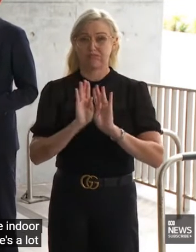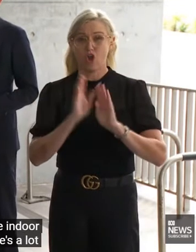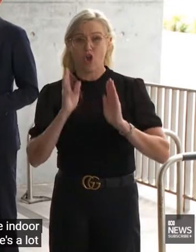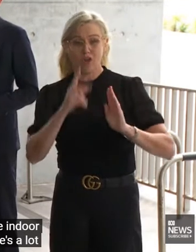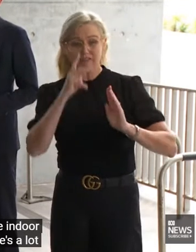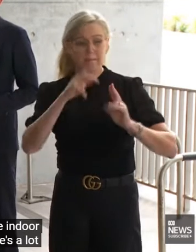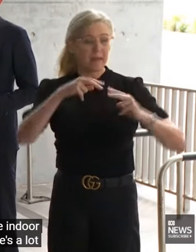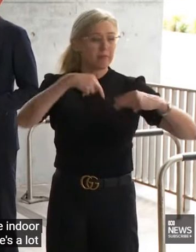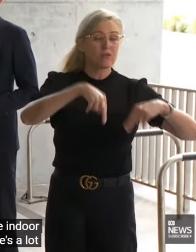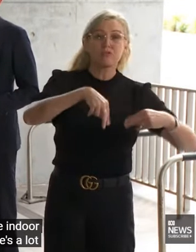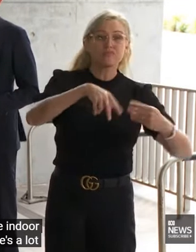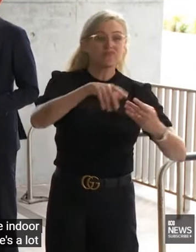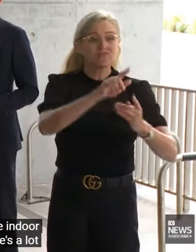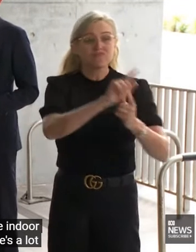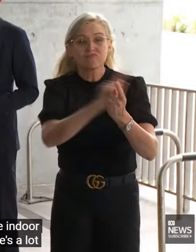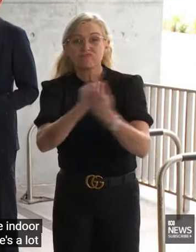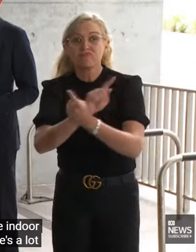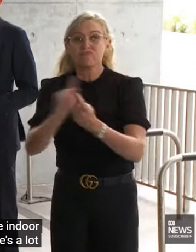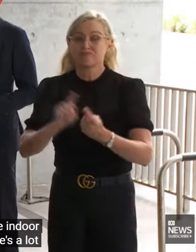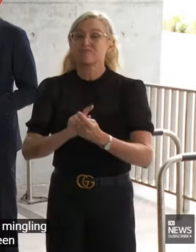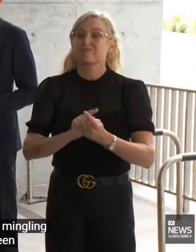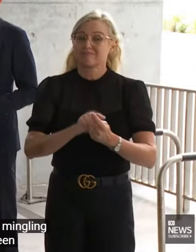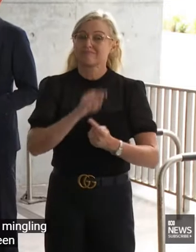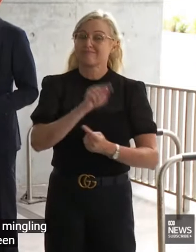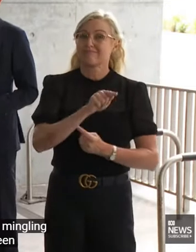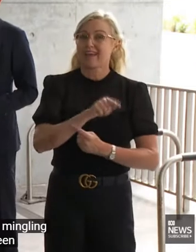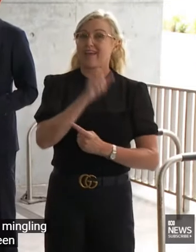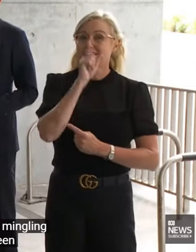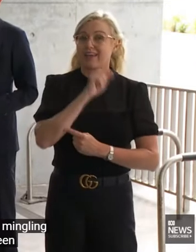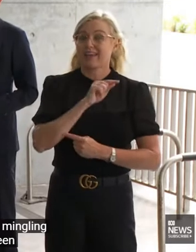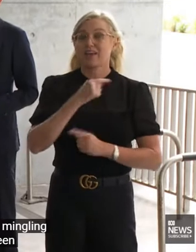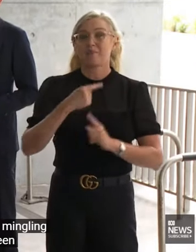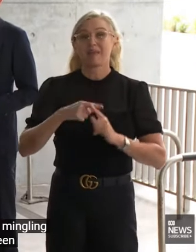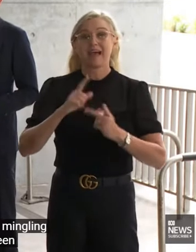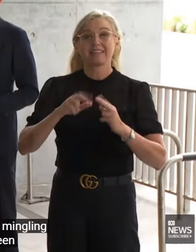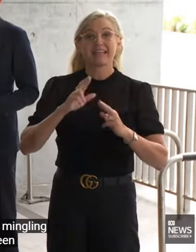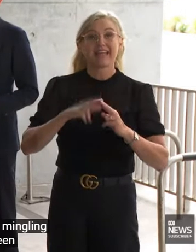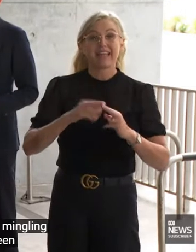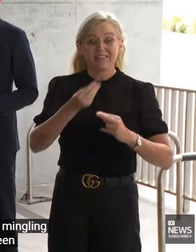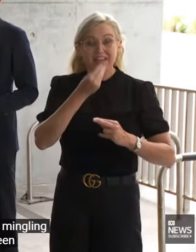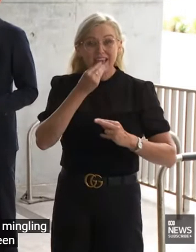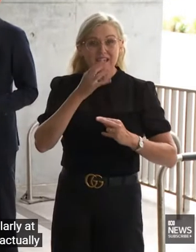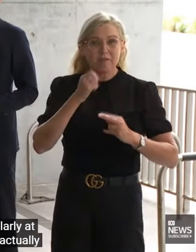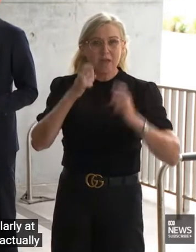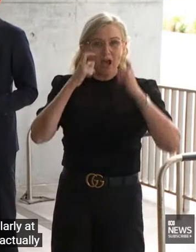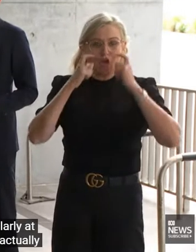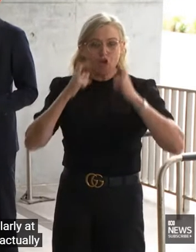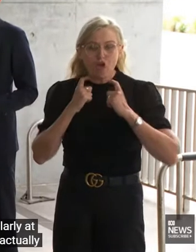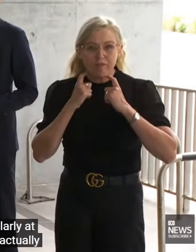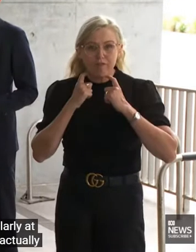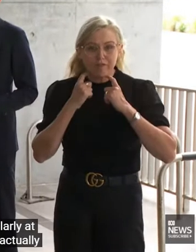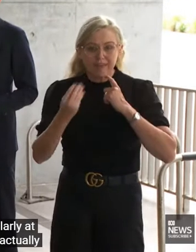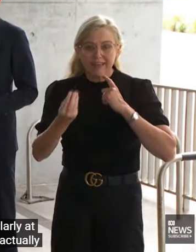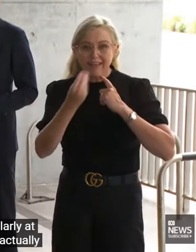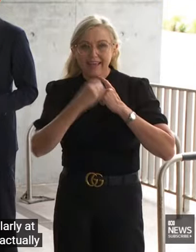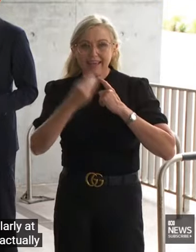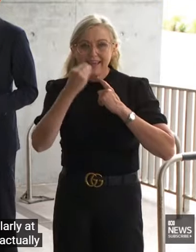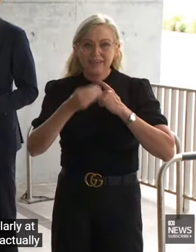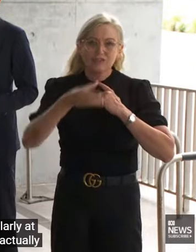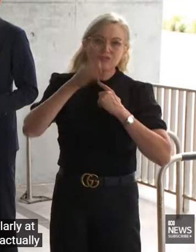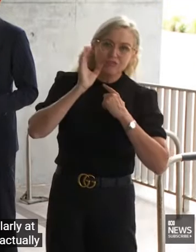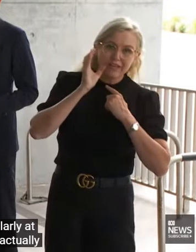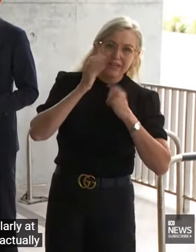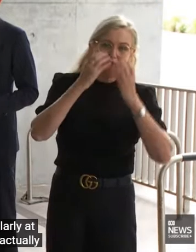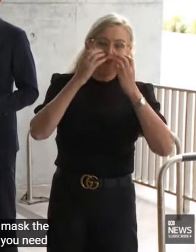and mingling between people, and particularly at settings where you're actually having to remove the mask for doing the things that you need to do, such as eat and